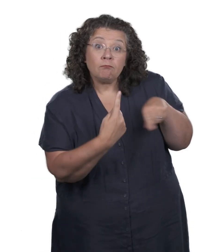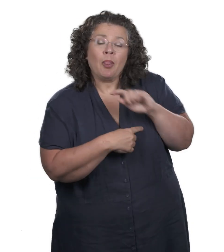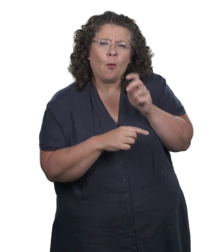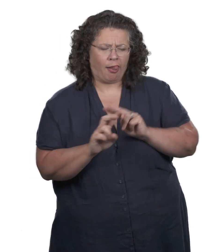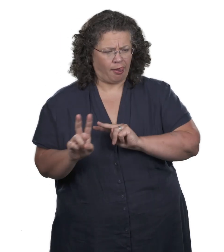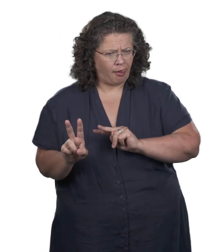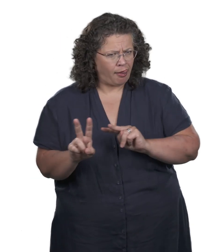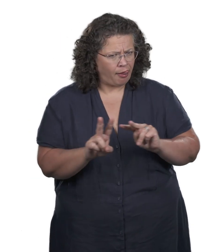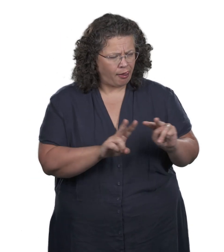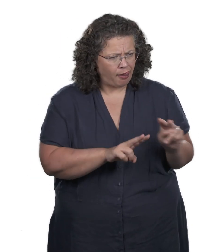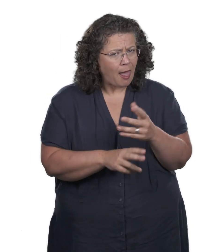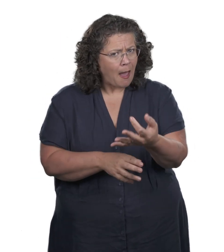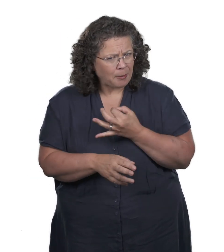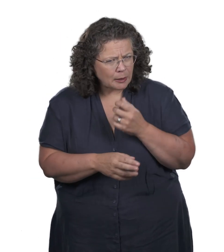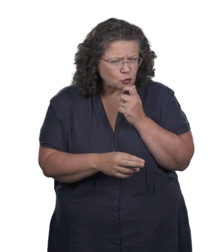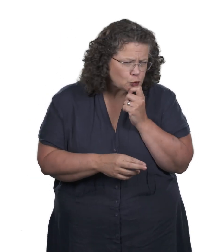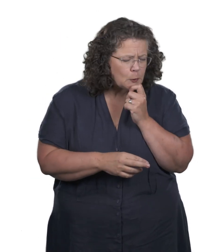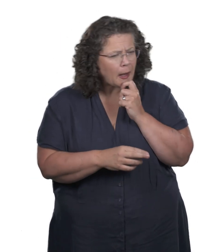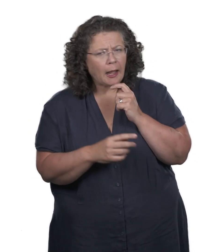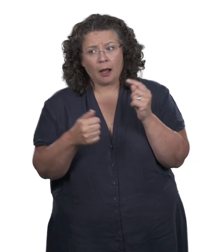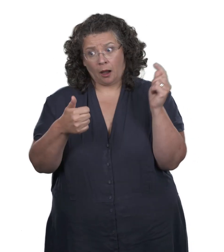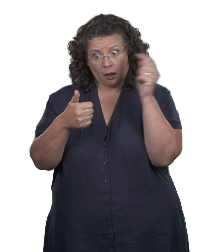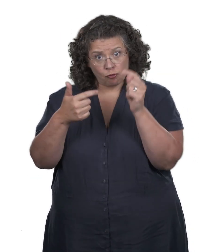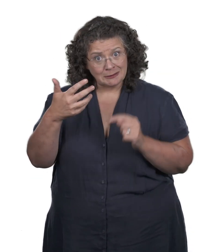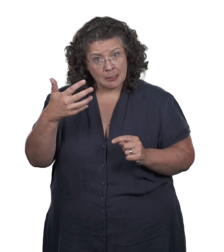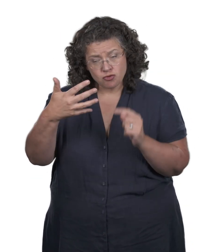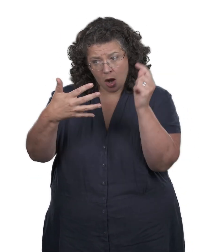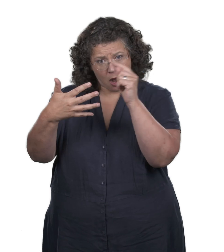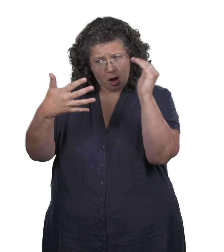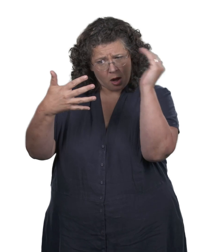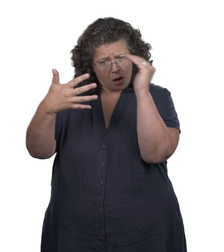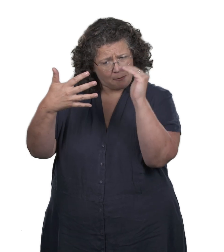They will review your application against the fund criteria.